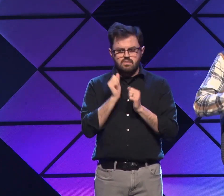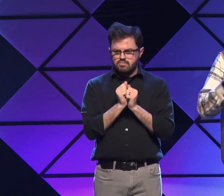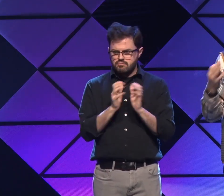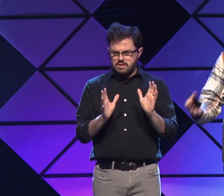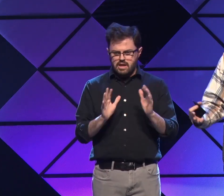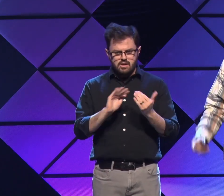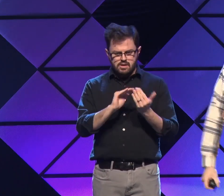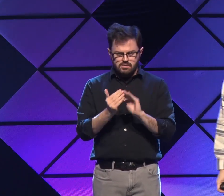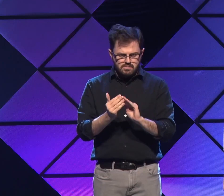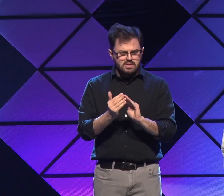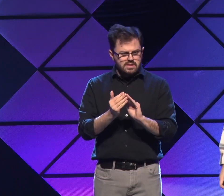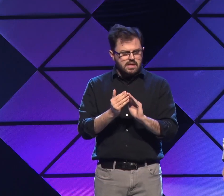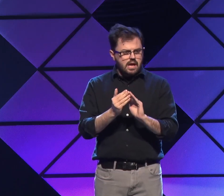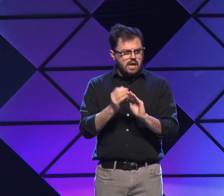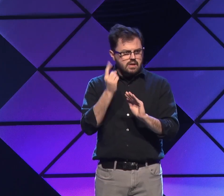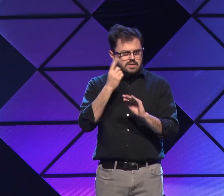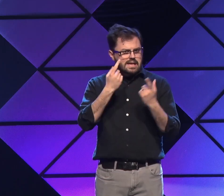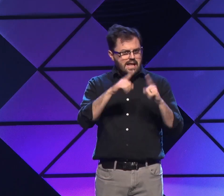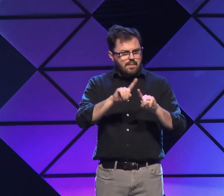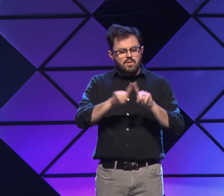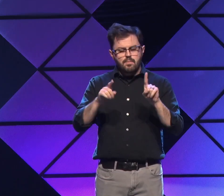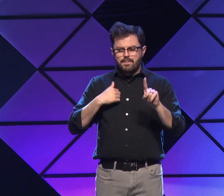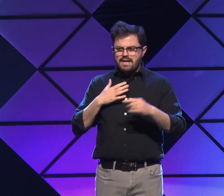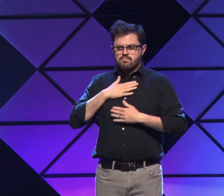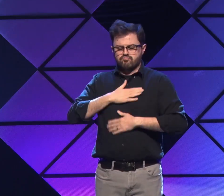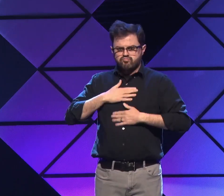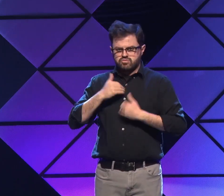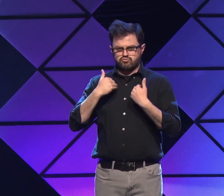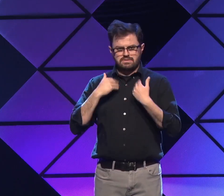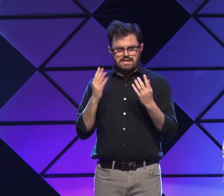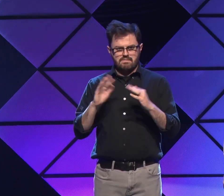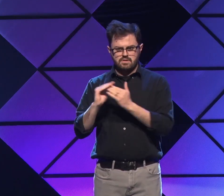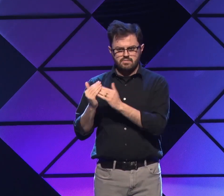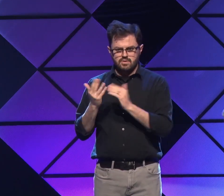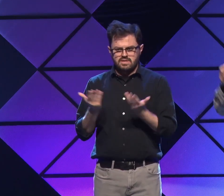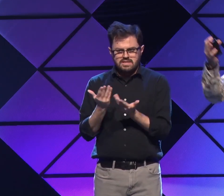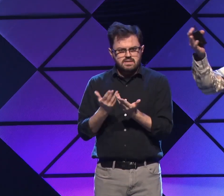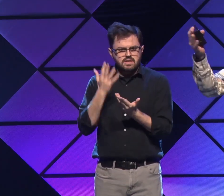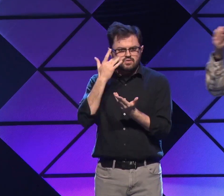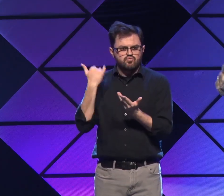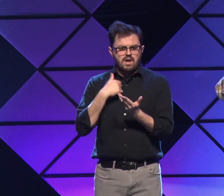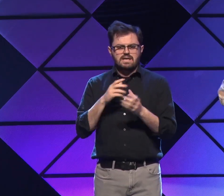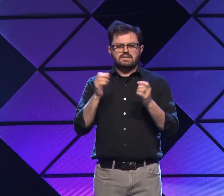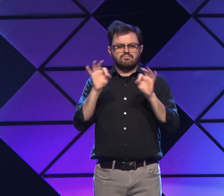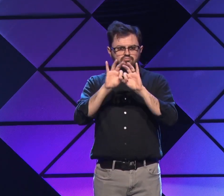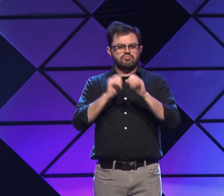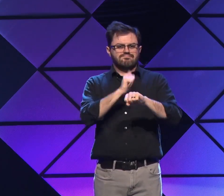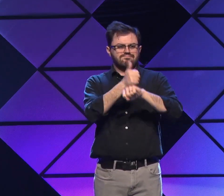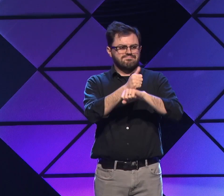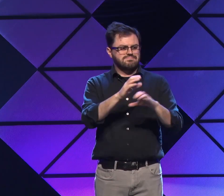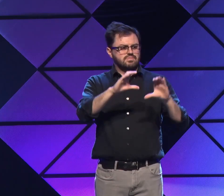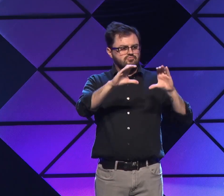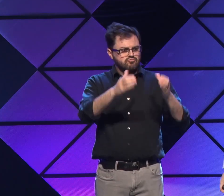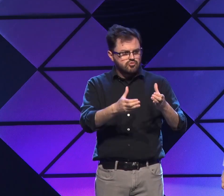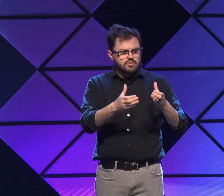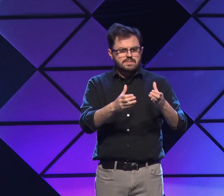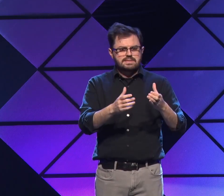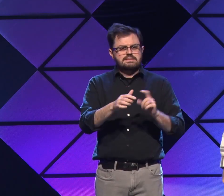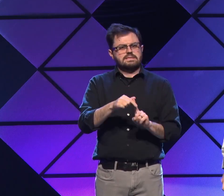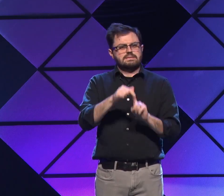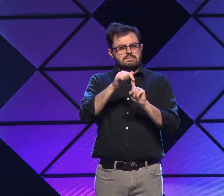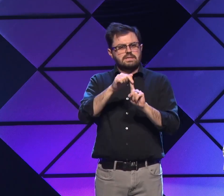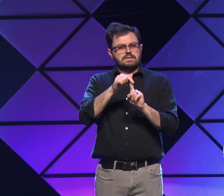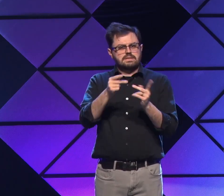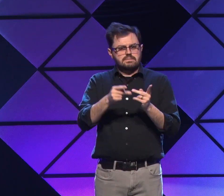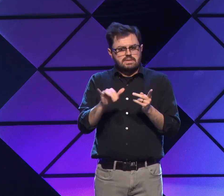community and being a part of a place that just loves and cares for one. It's why groups are important, especially in a place kind of this big. You get to know some folks and